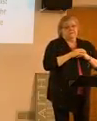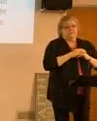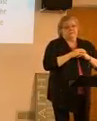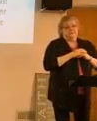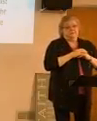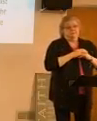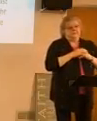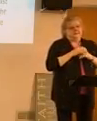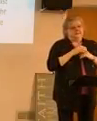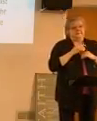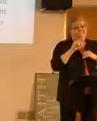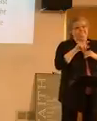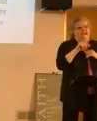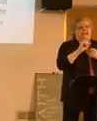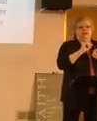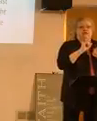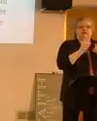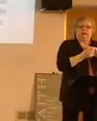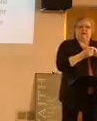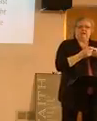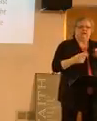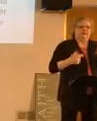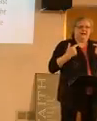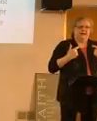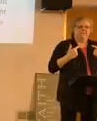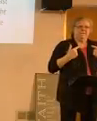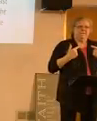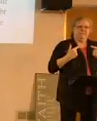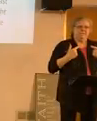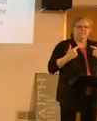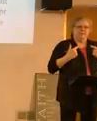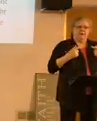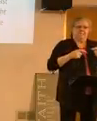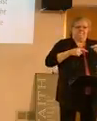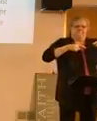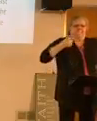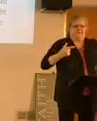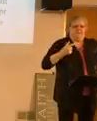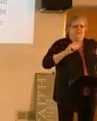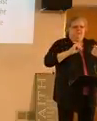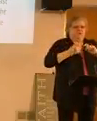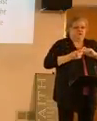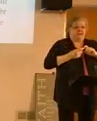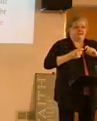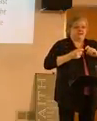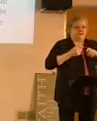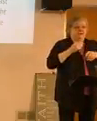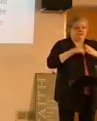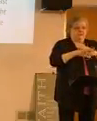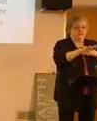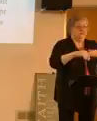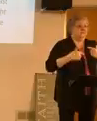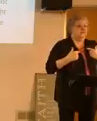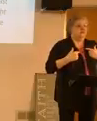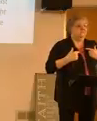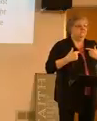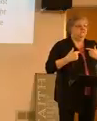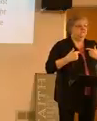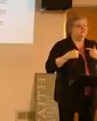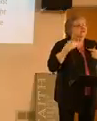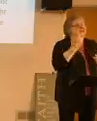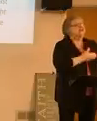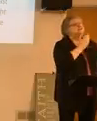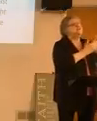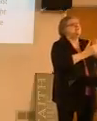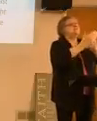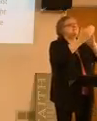had a radical change in his life. And I wonder, as we face this year, what is it that God needs to do in